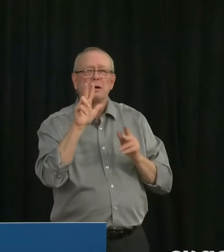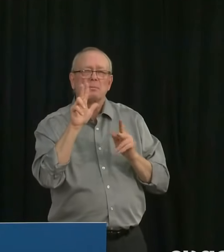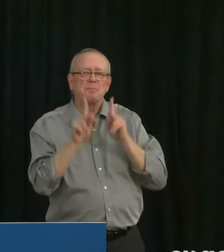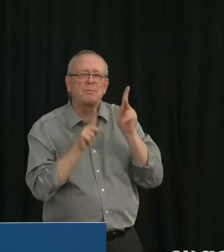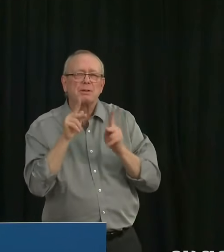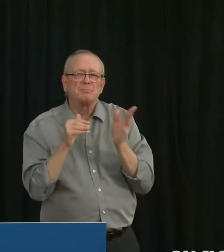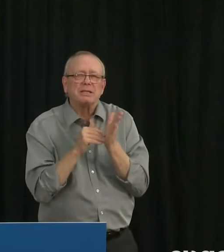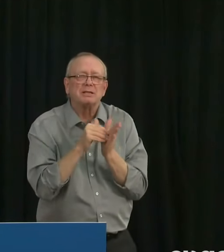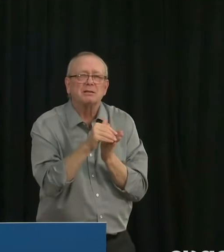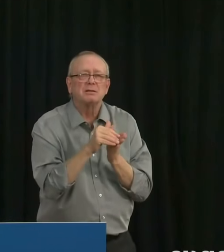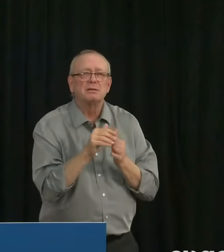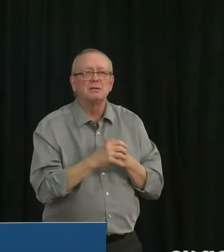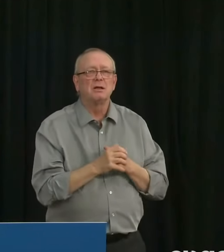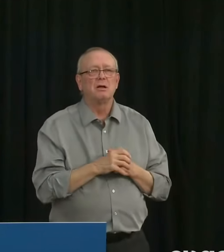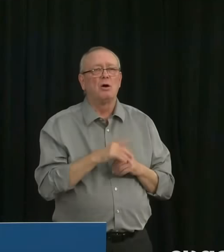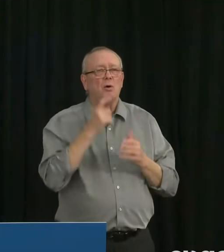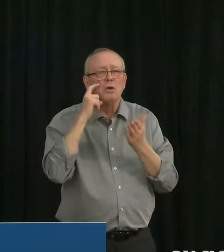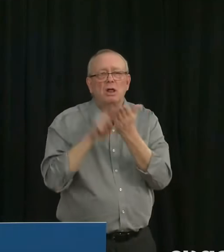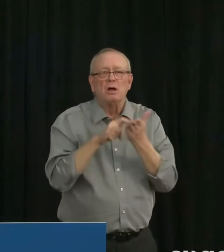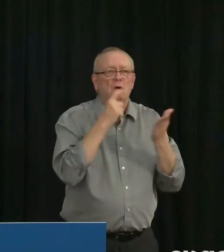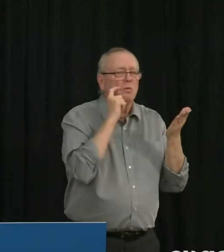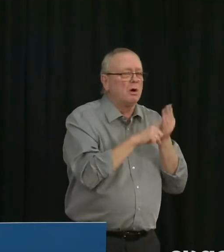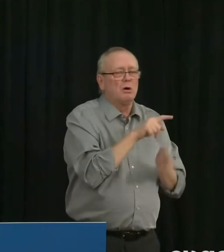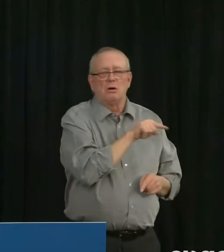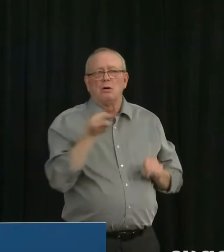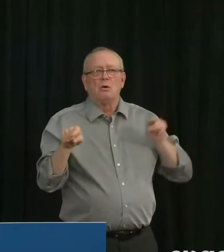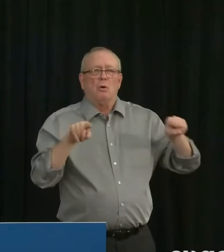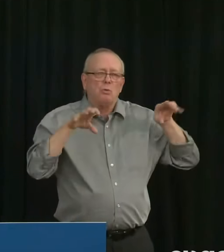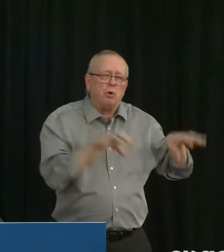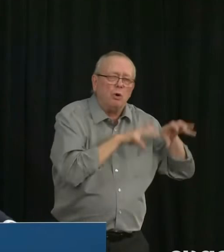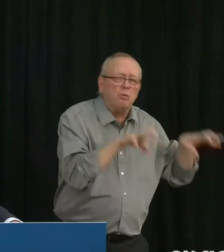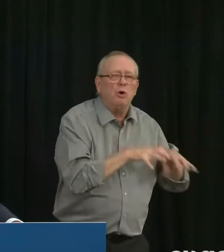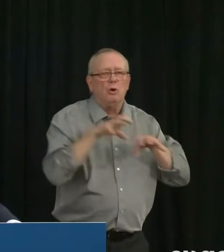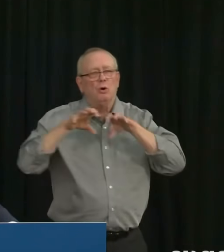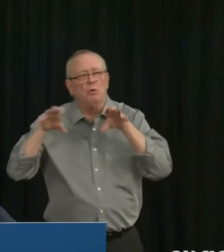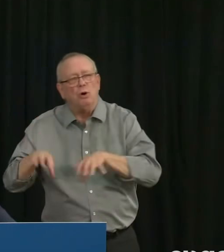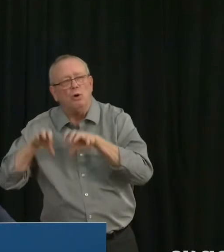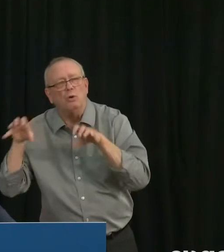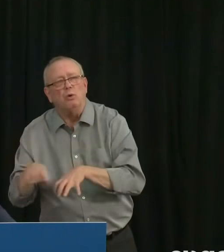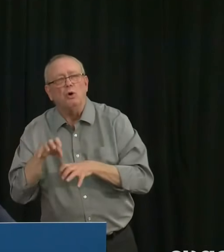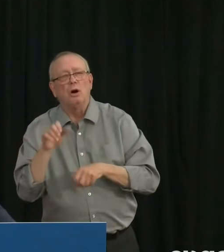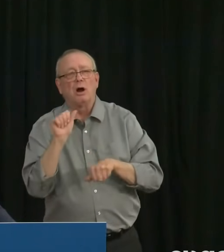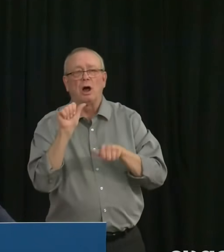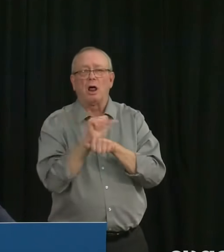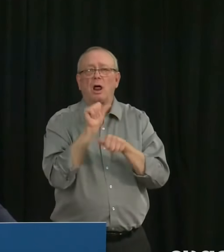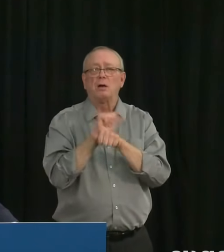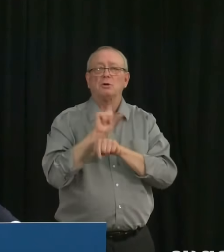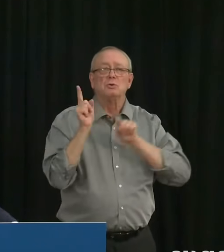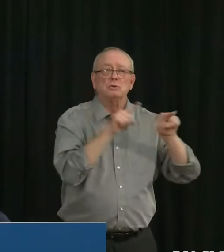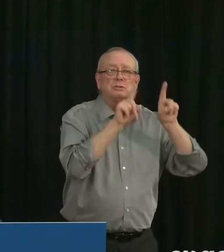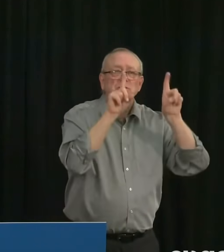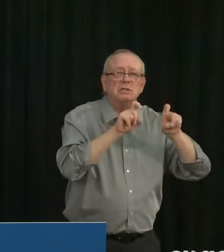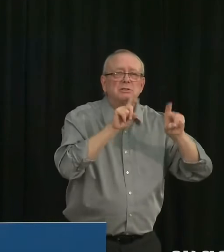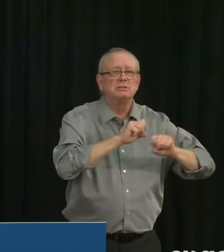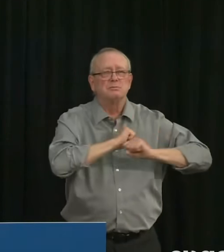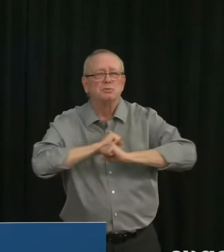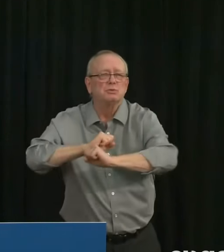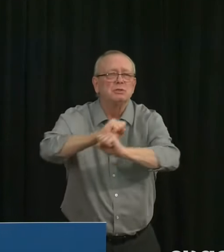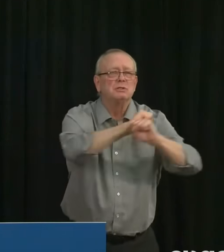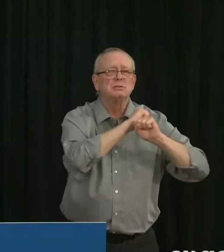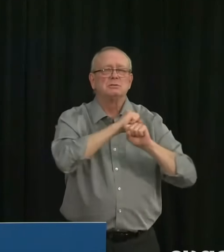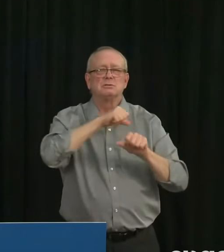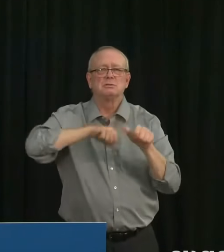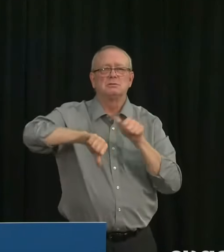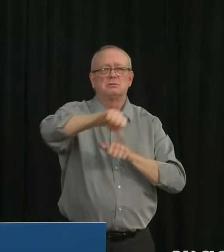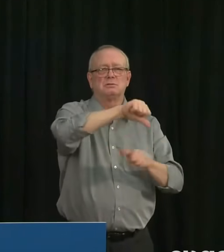happen and the Albertans who have shown commitment to protecting one another and their loved ones and our healthcare